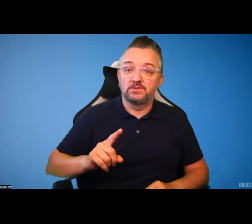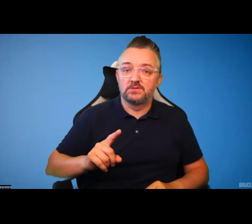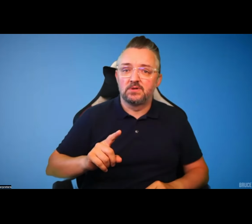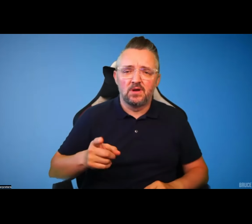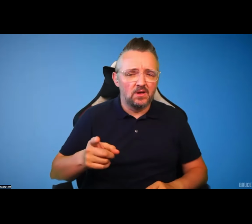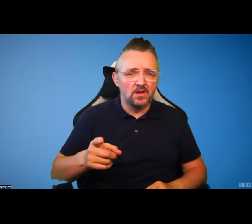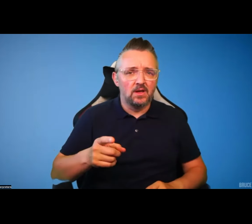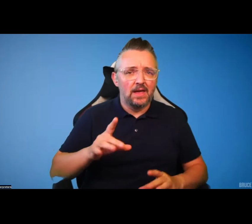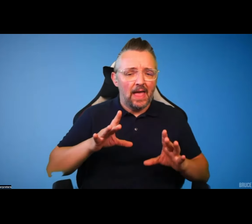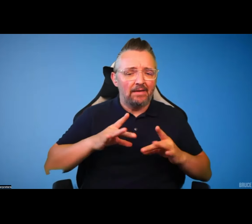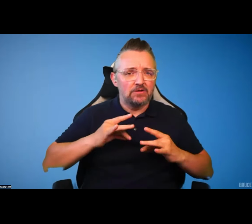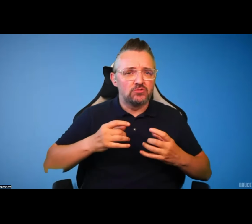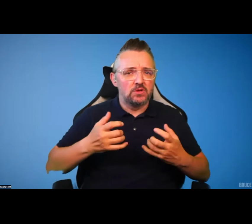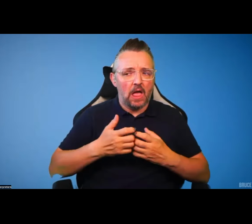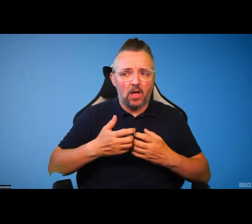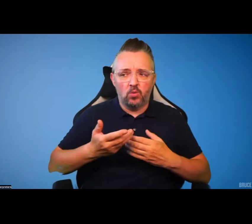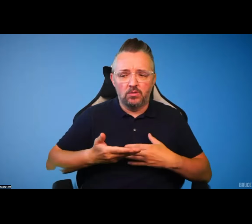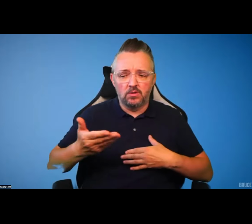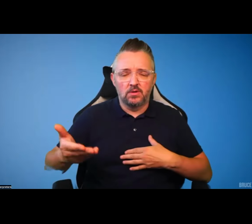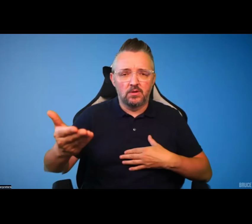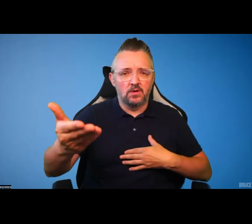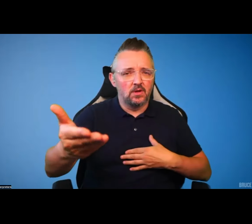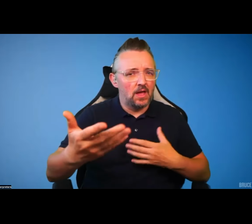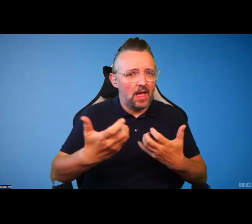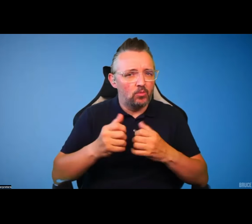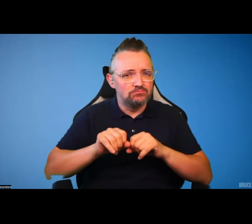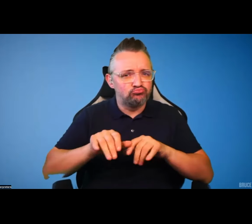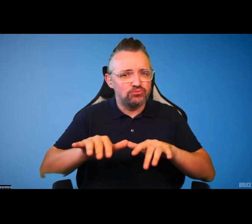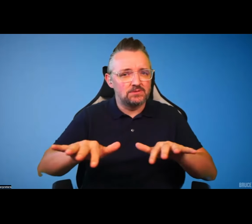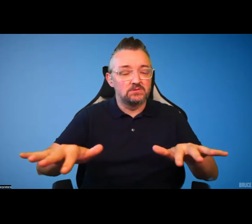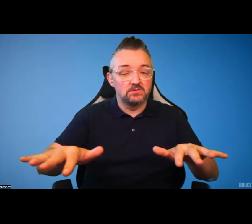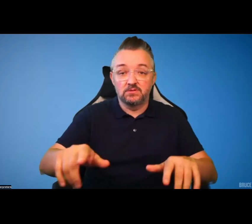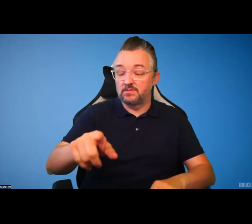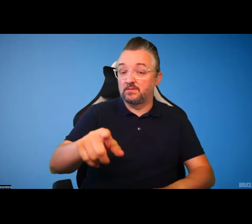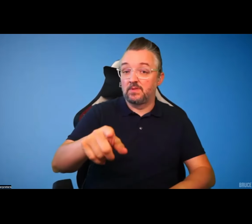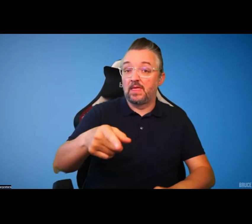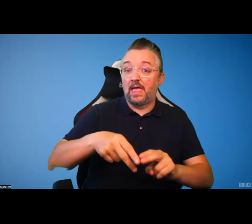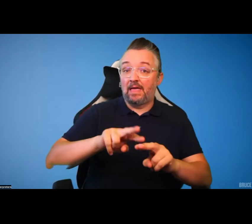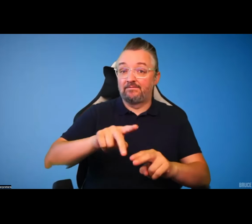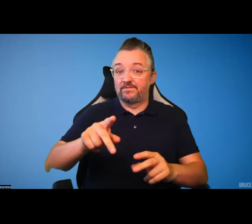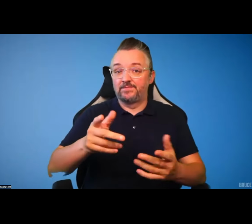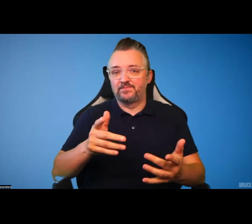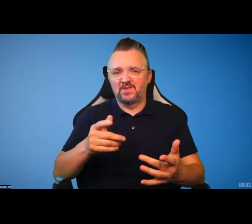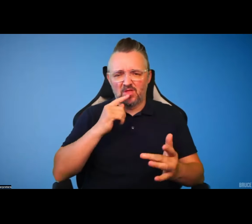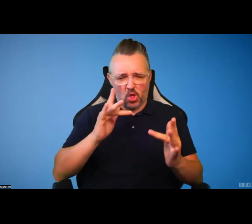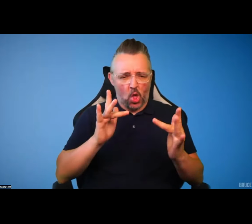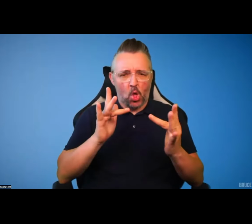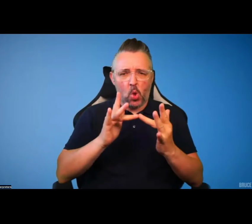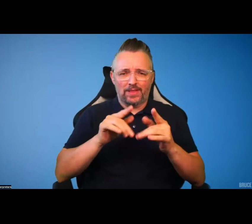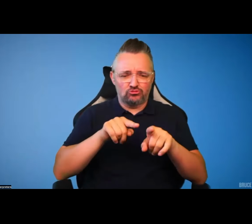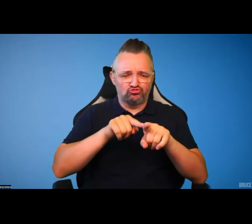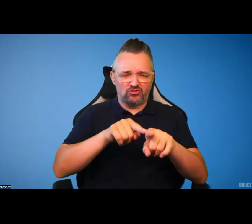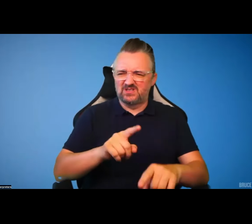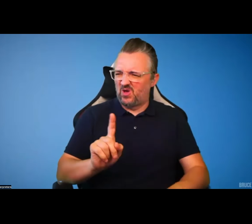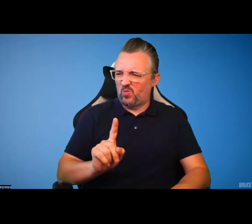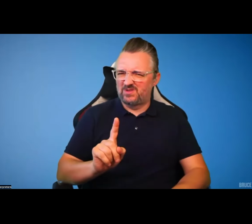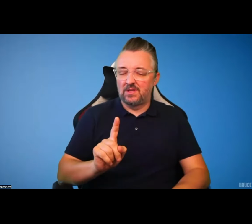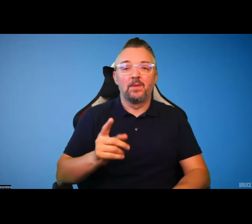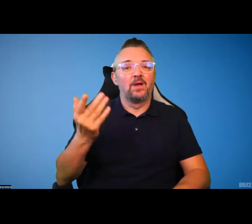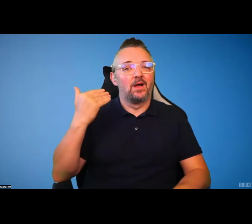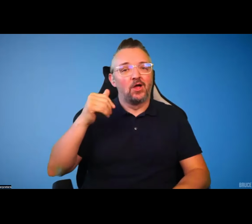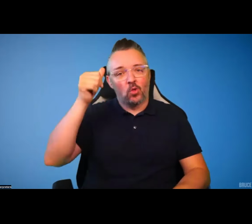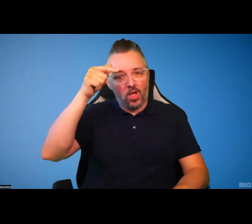the infection has been spreading. So if you are a contact, it used to be very hard to explain what contact tracing was, but since we've had COVID,